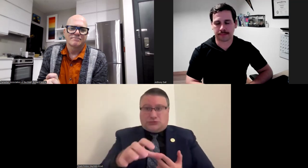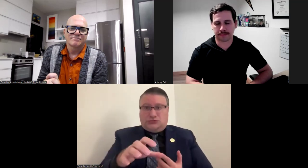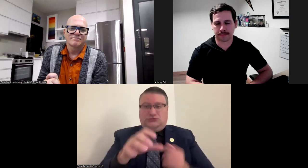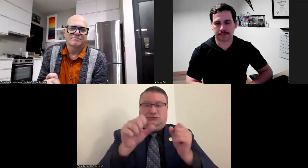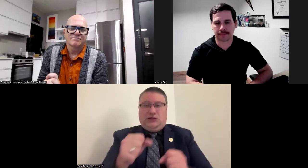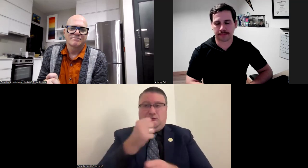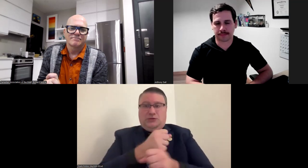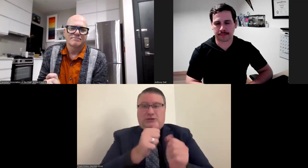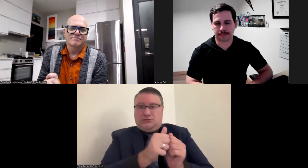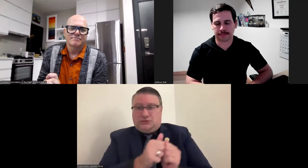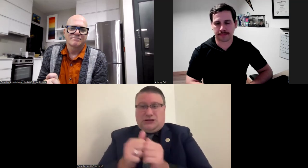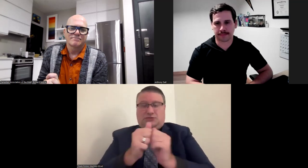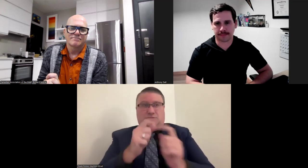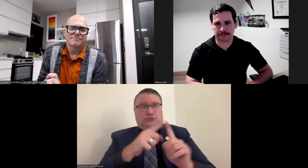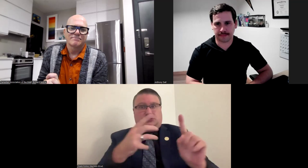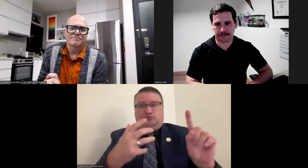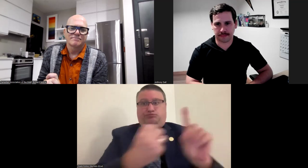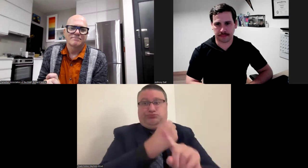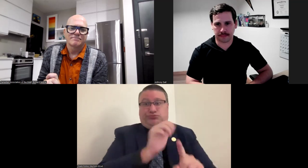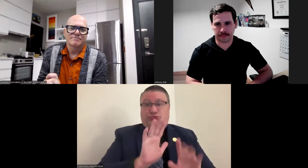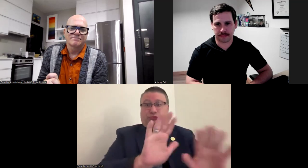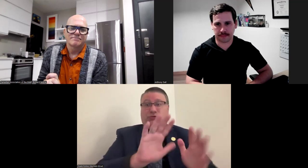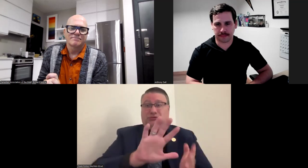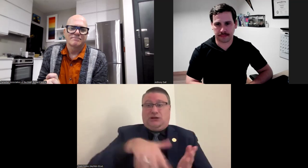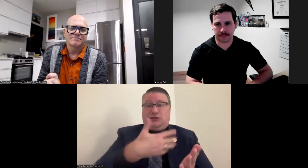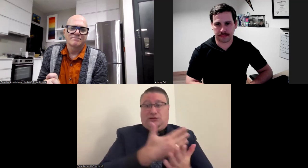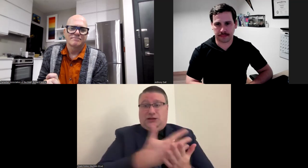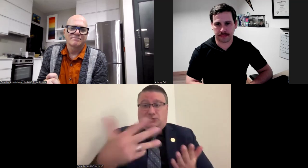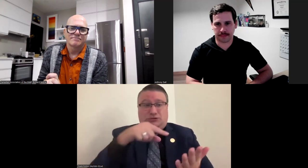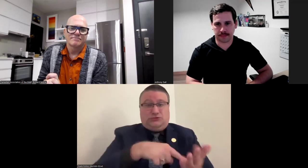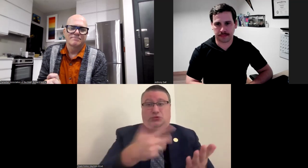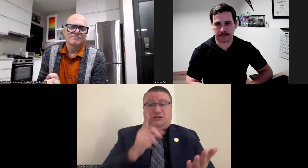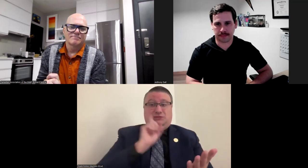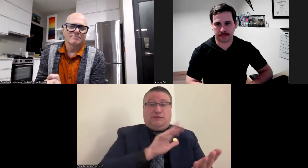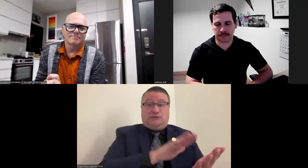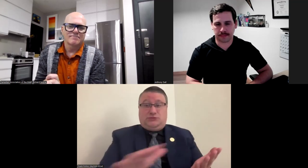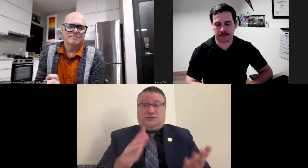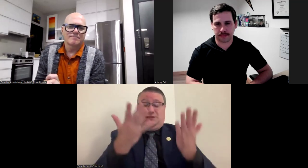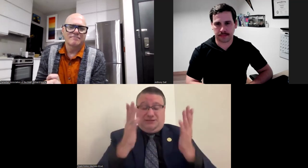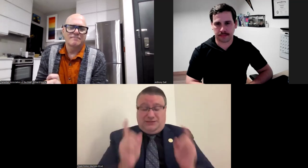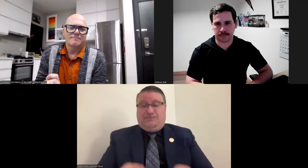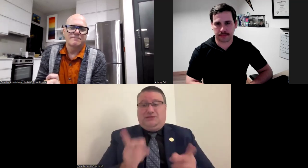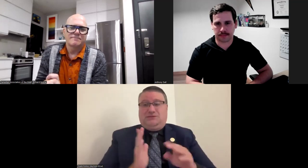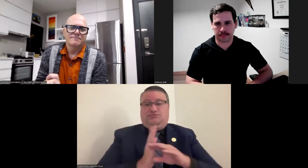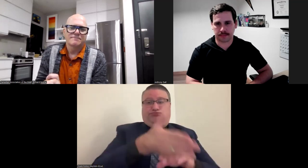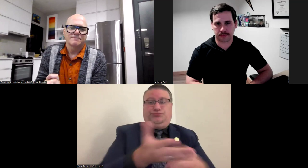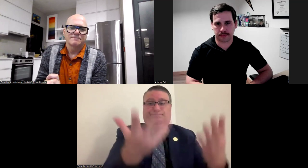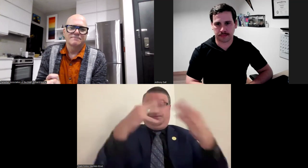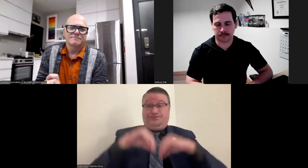tonight, you can go home and think about how you can work together and advocate for access to sign language for